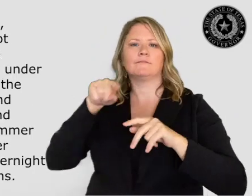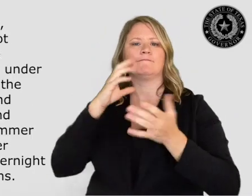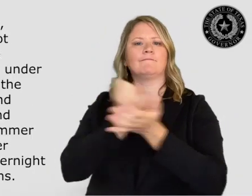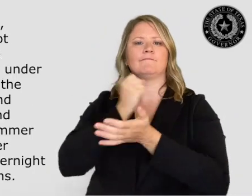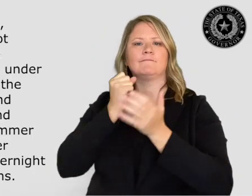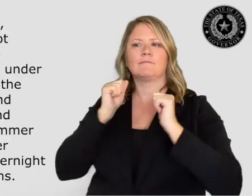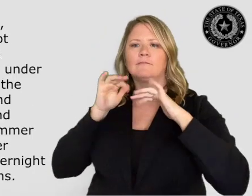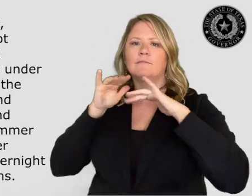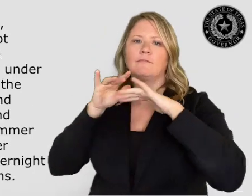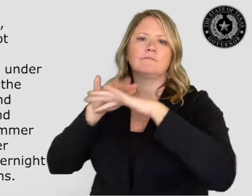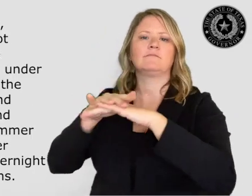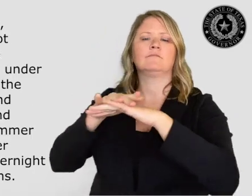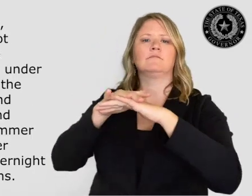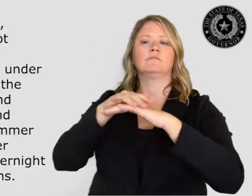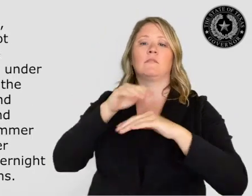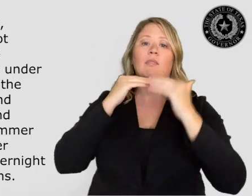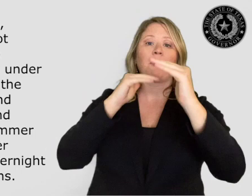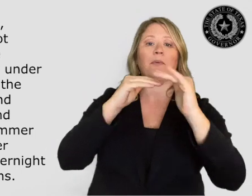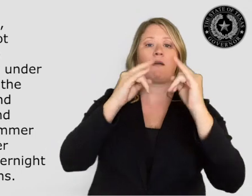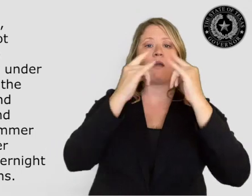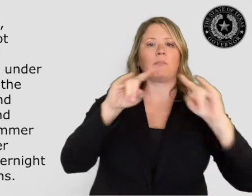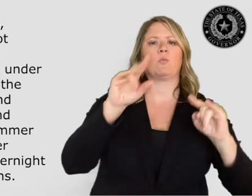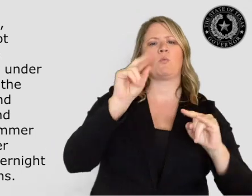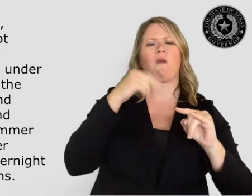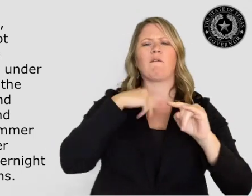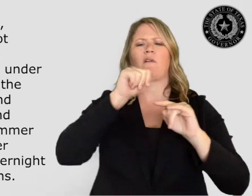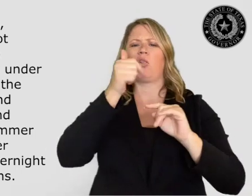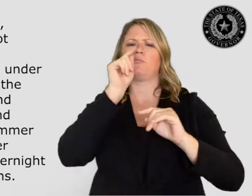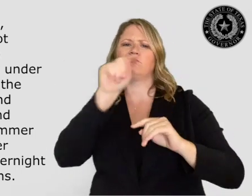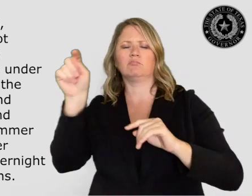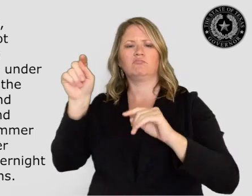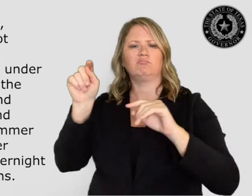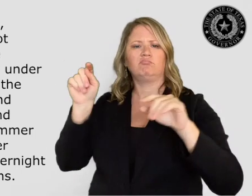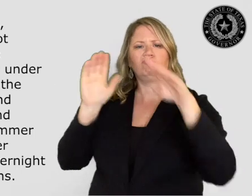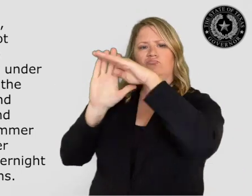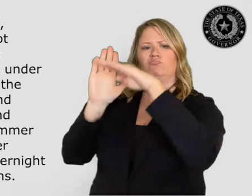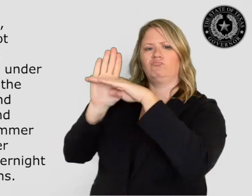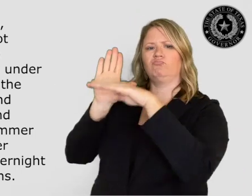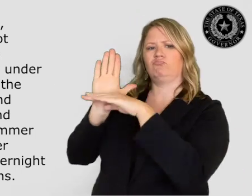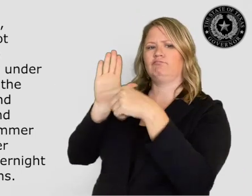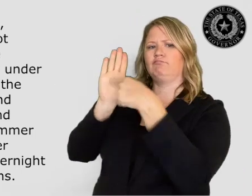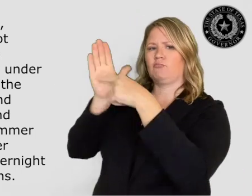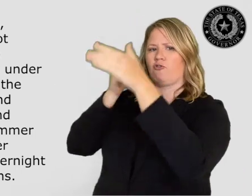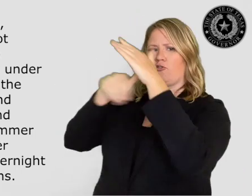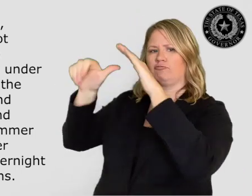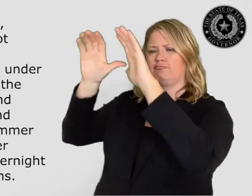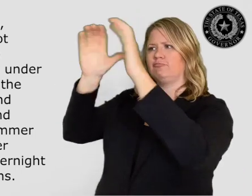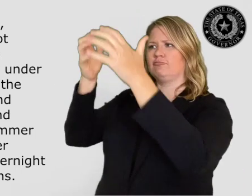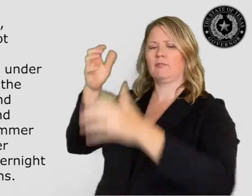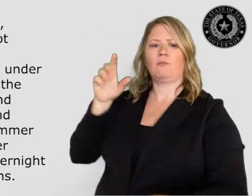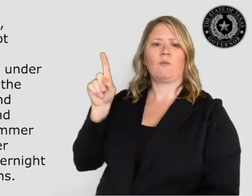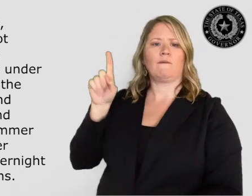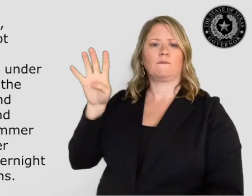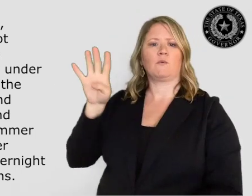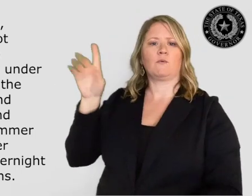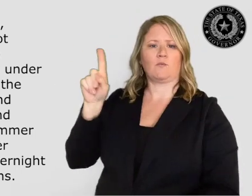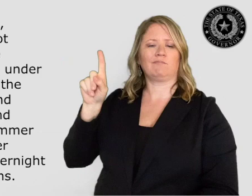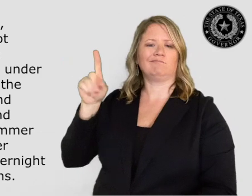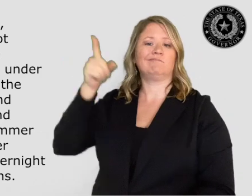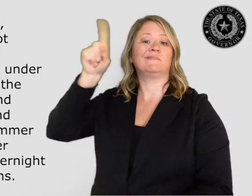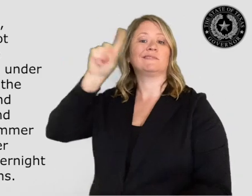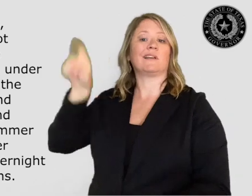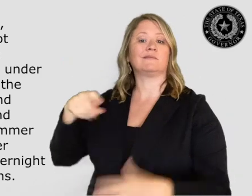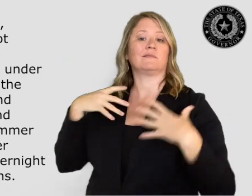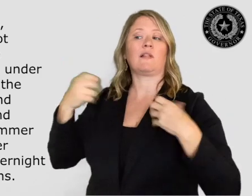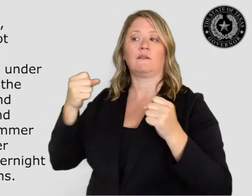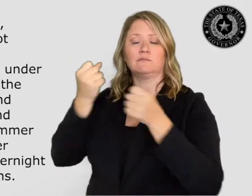limited to those defined as such under Chapter 141 of the Texas Health and Safety Code, and including all